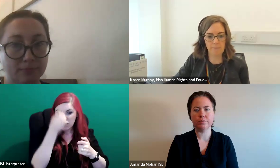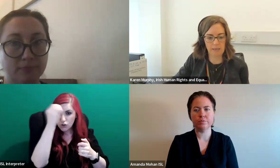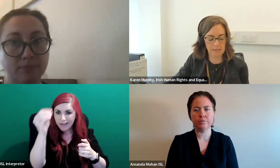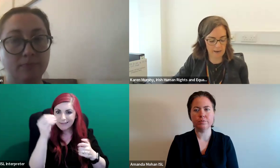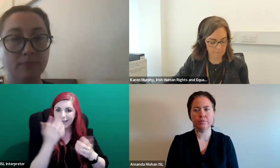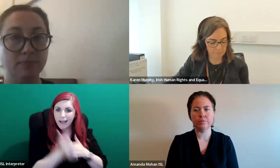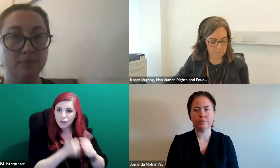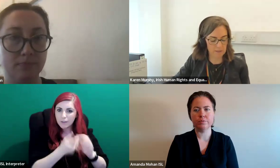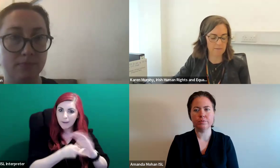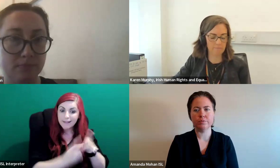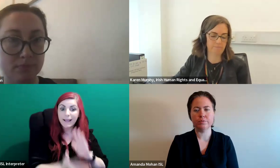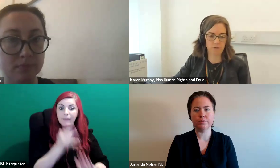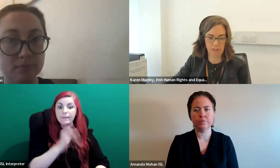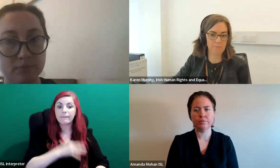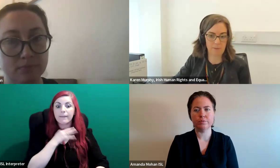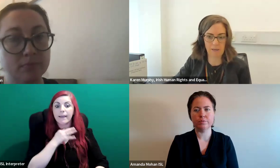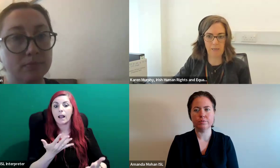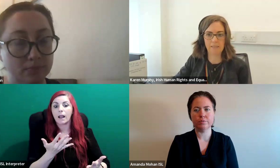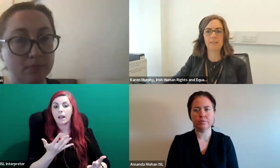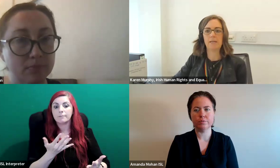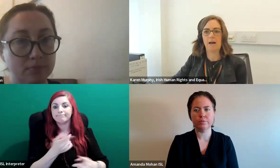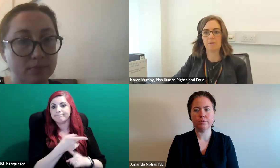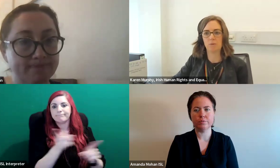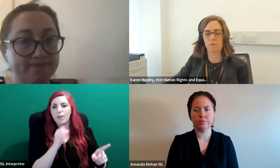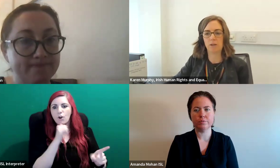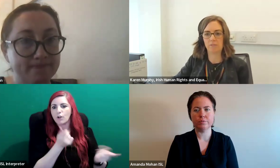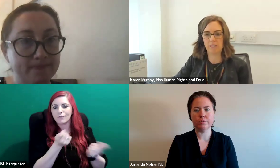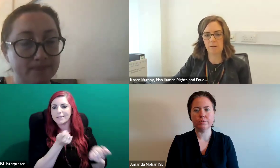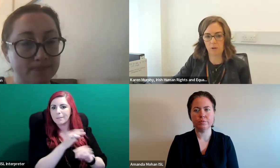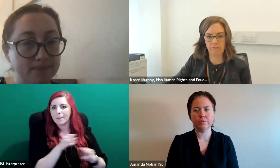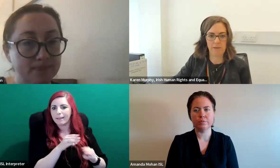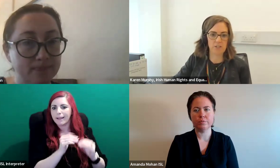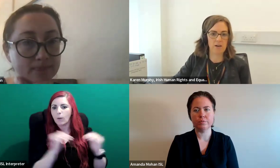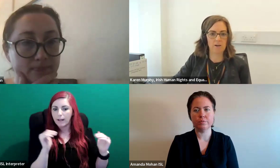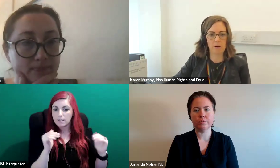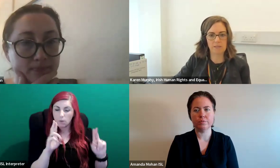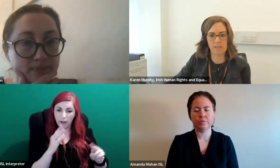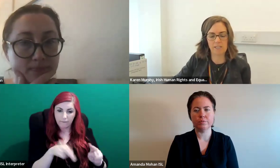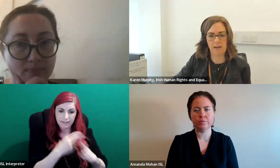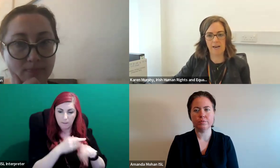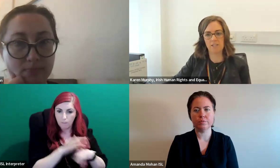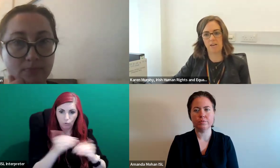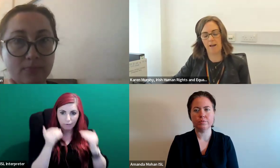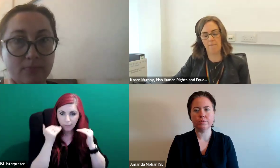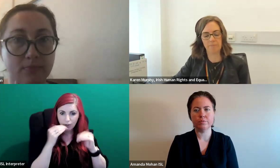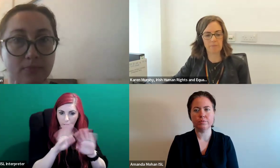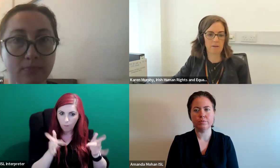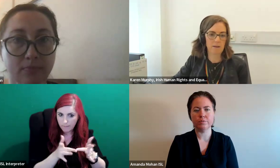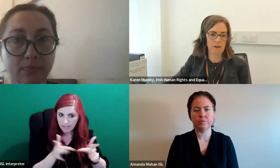organizations may not be treating people equally. So you can find out more information on our website